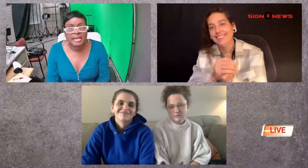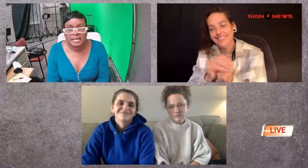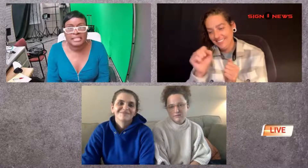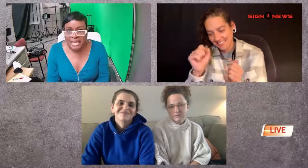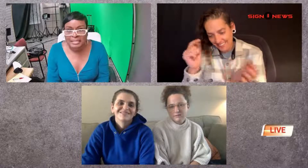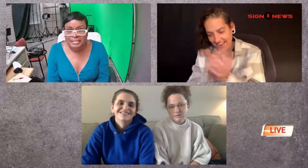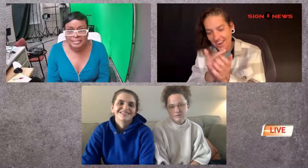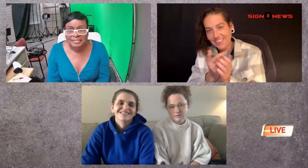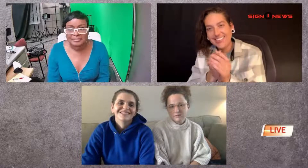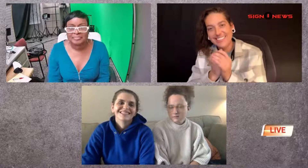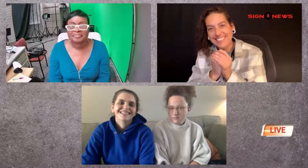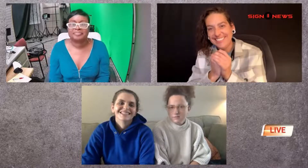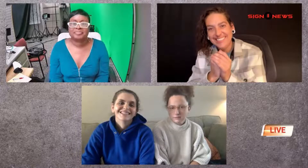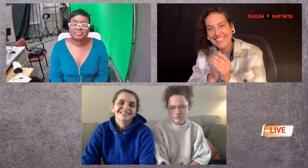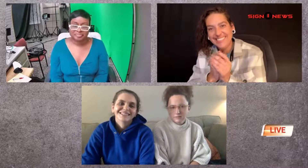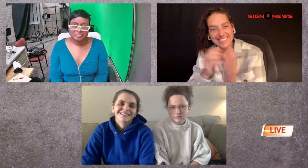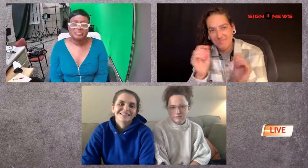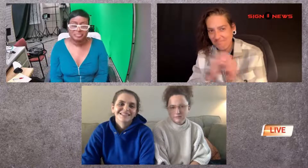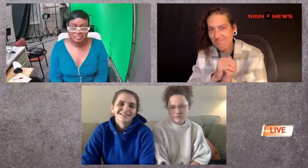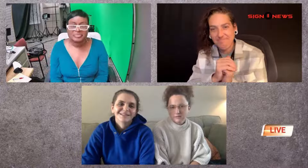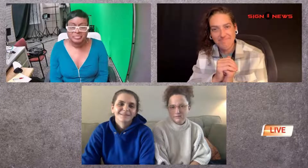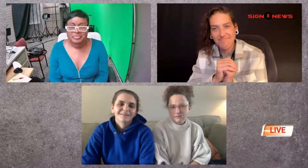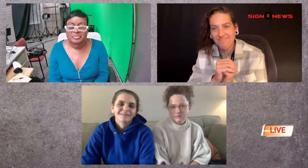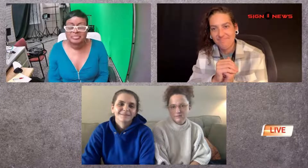Amen. Exactly.